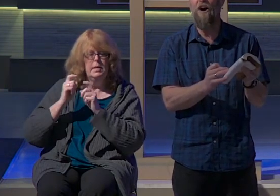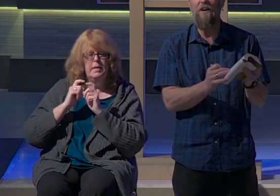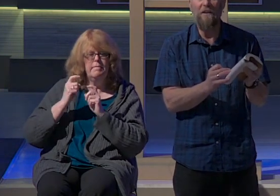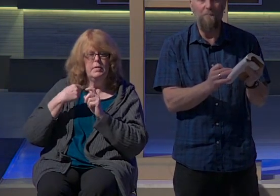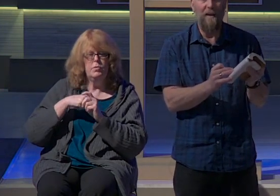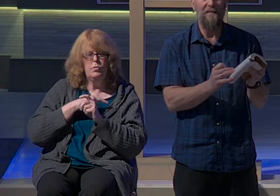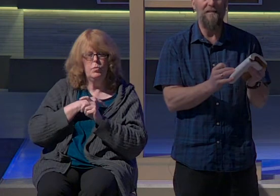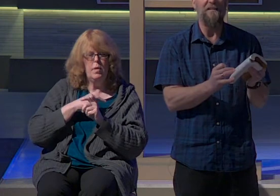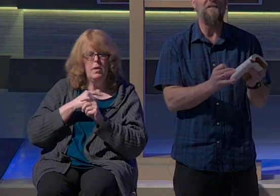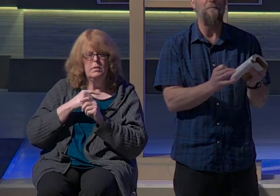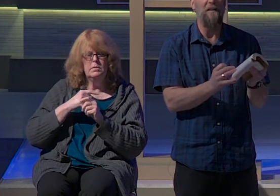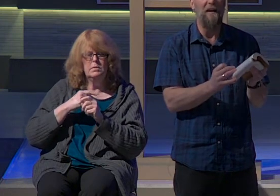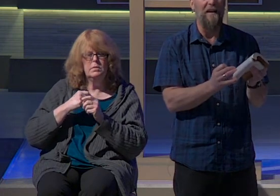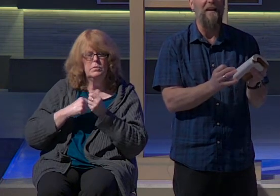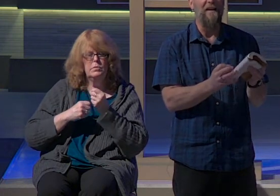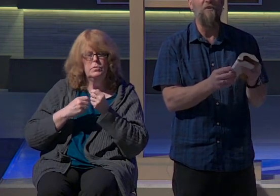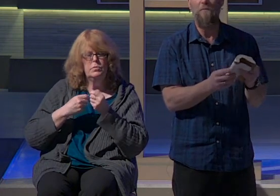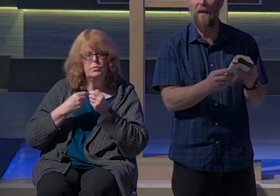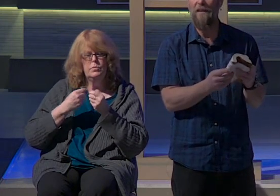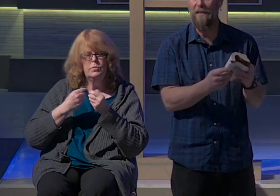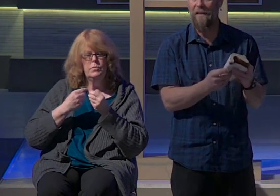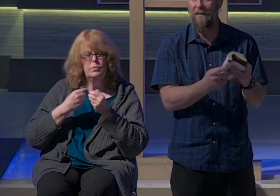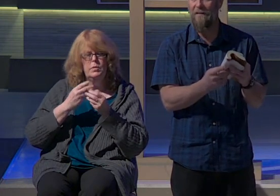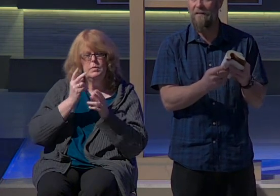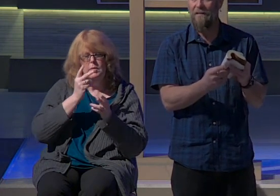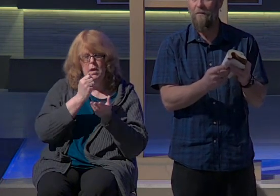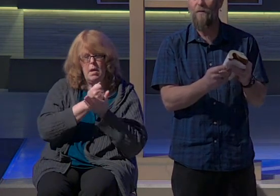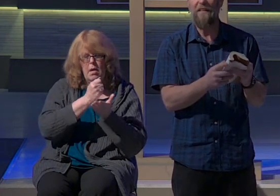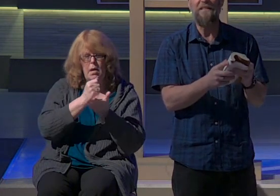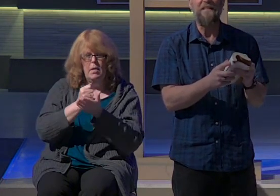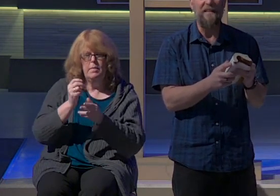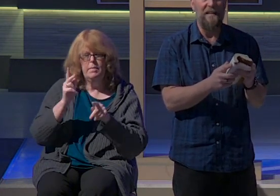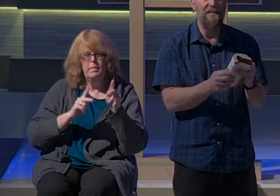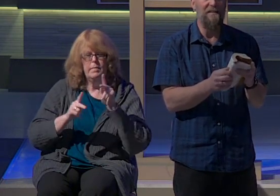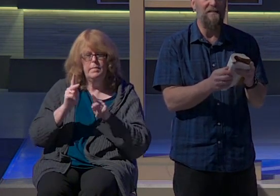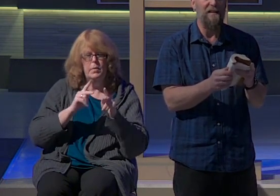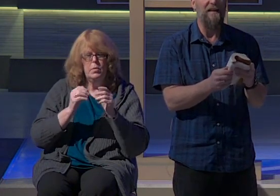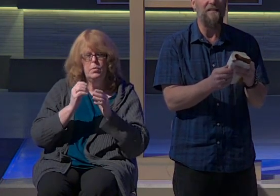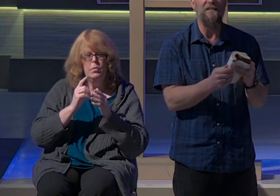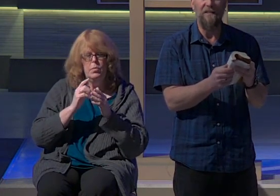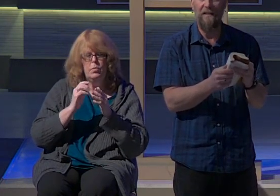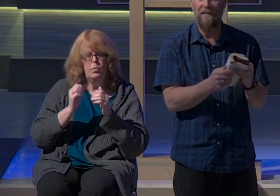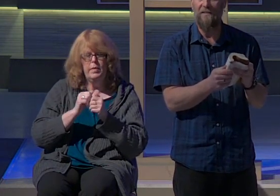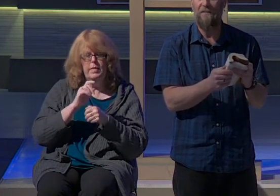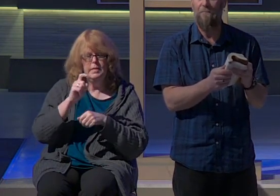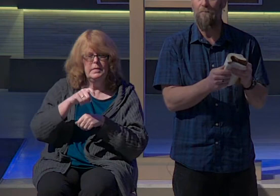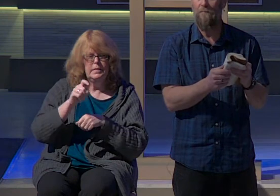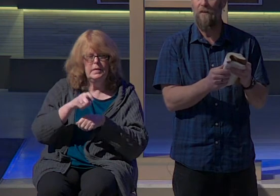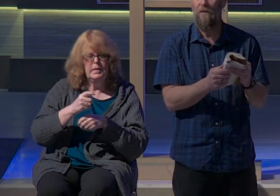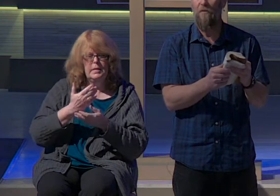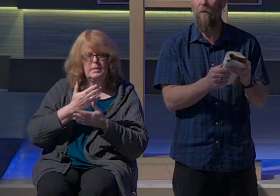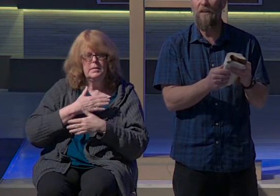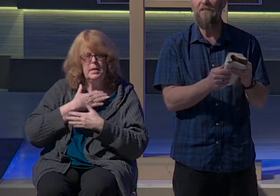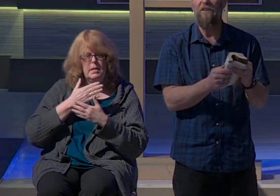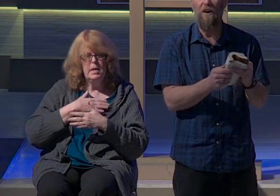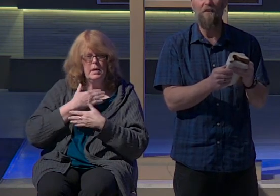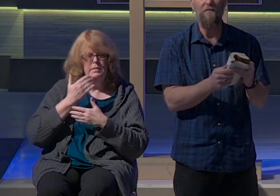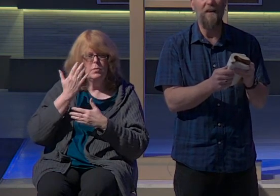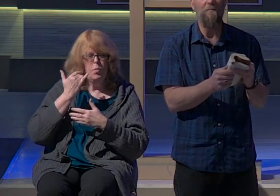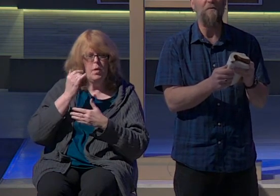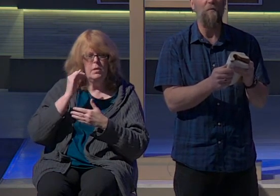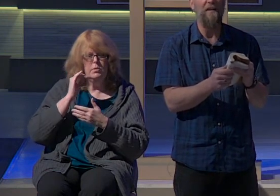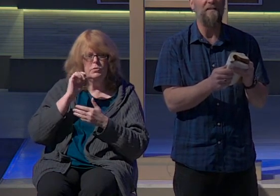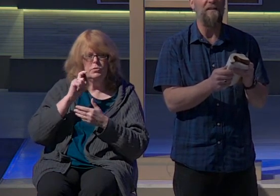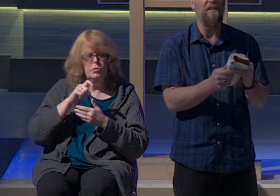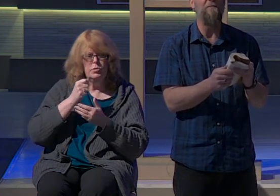to augment and supply humanity with its needs and its delights, why should all of